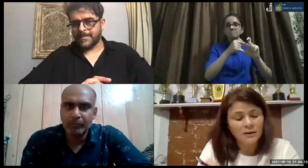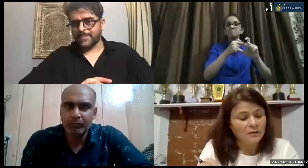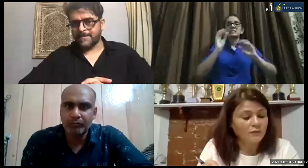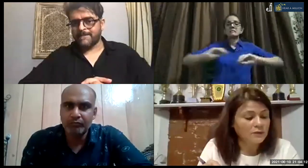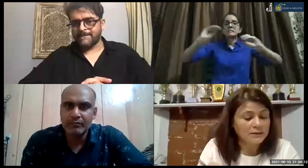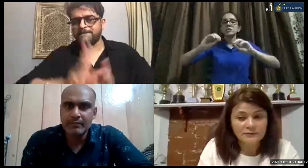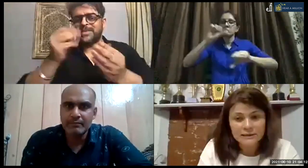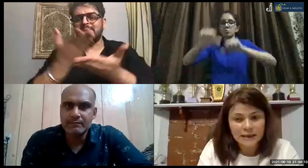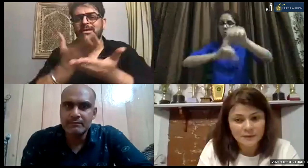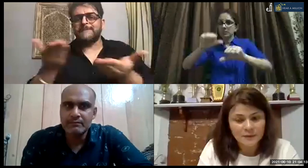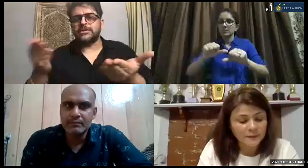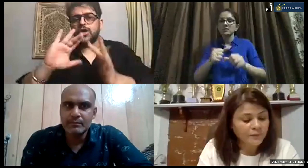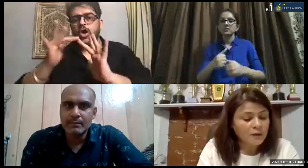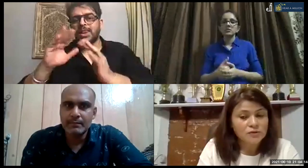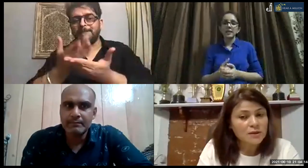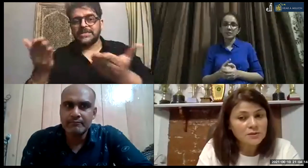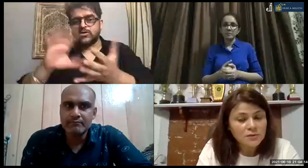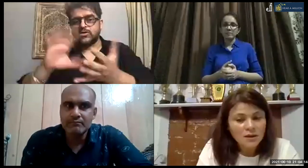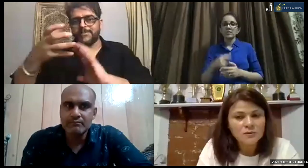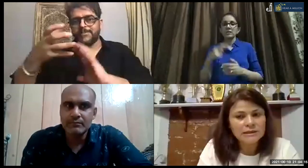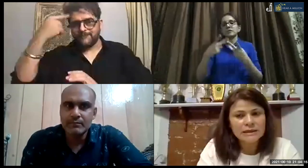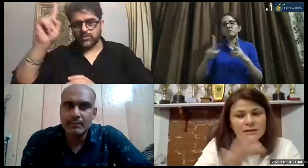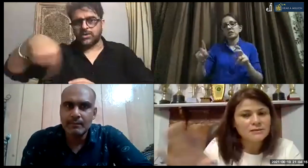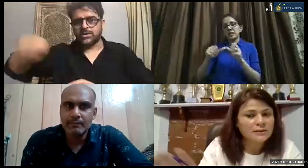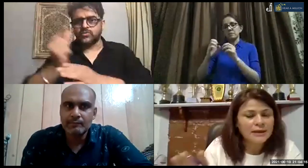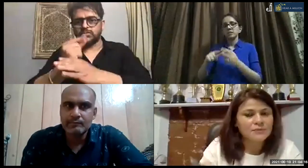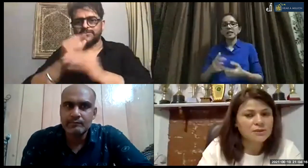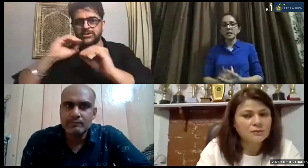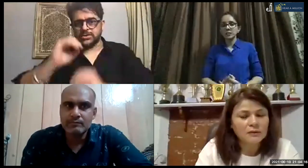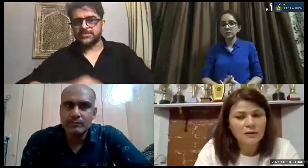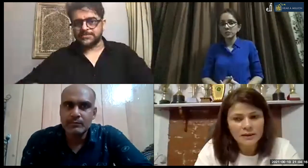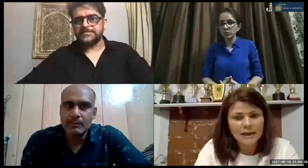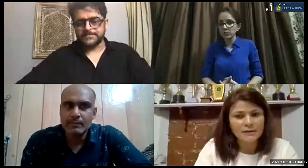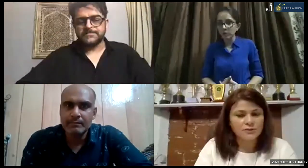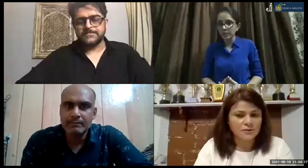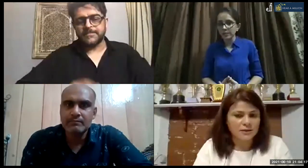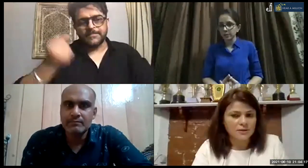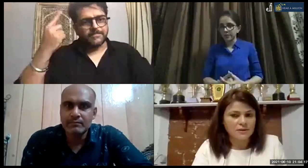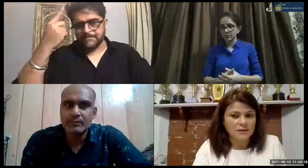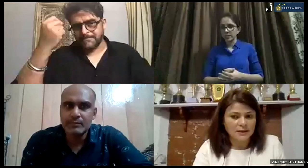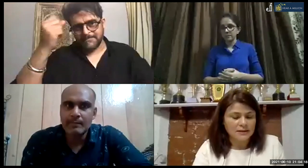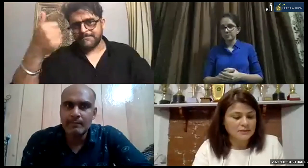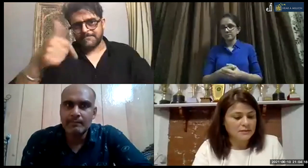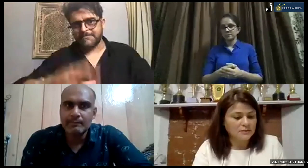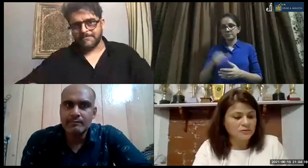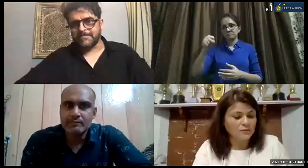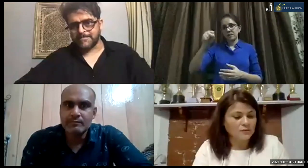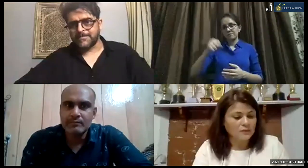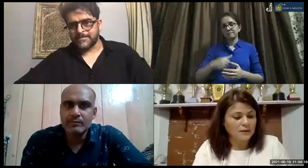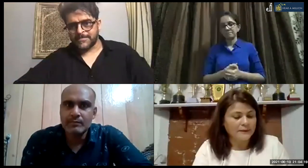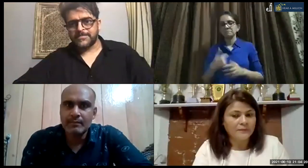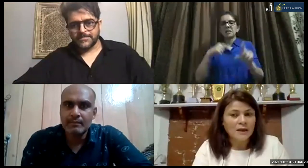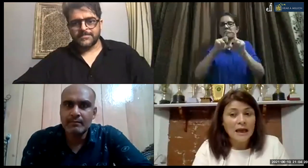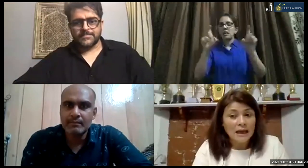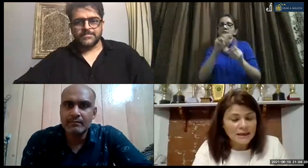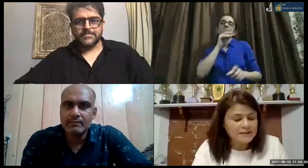materials for the differently able. So Right. it's not totally, it does not capture online education. Yes. So,